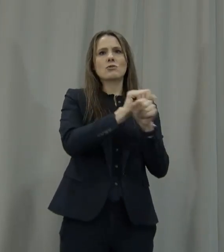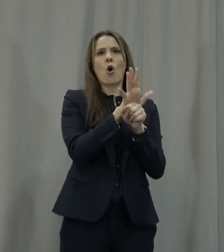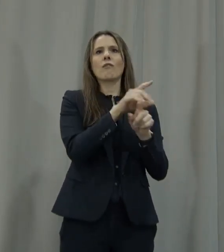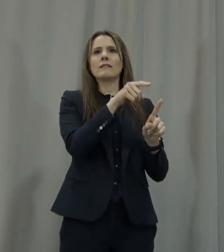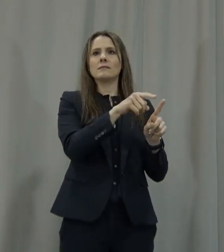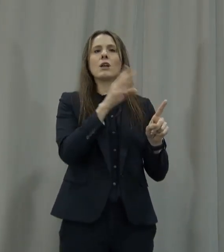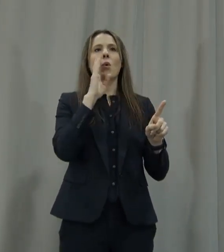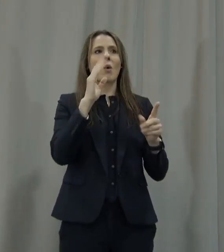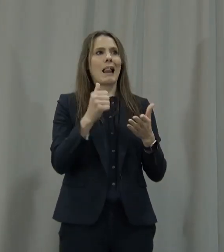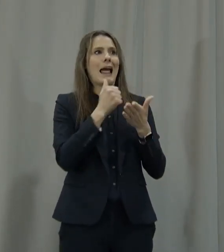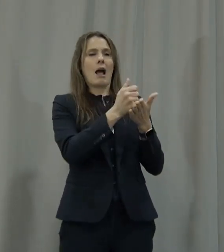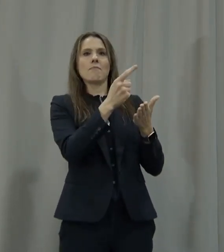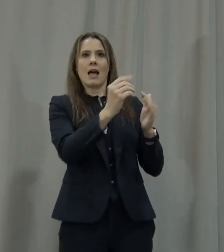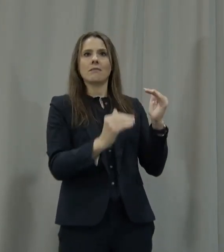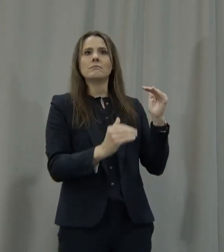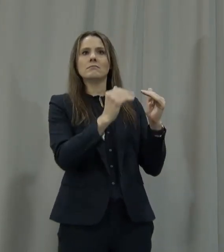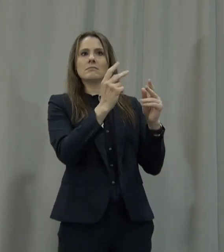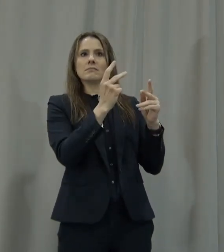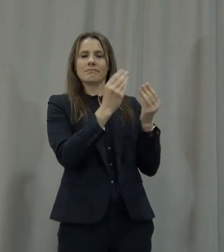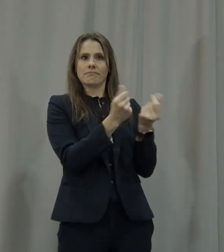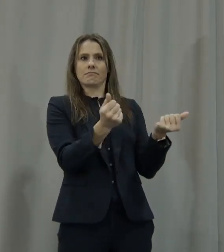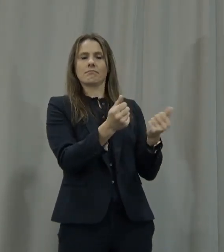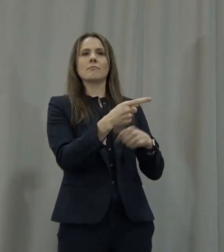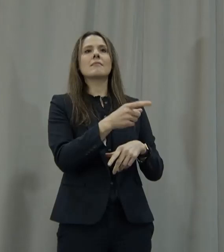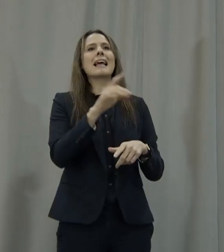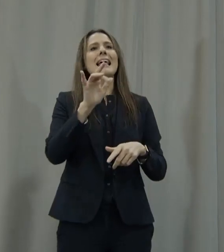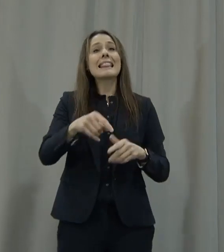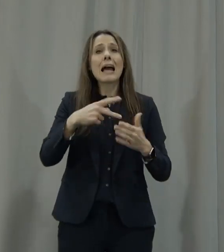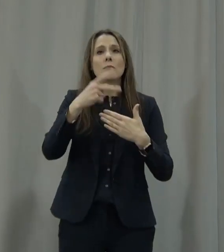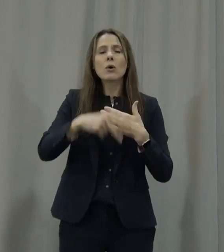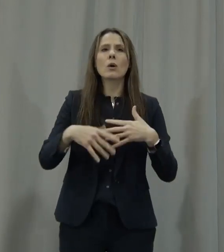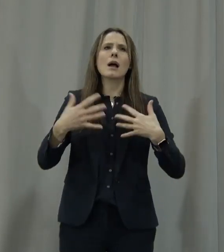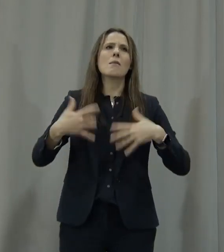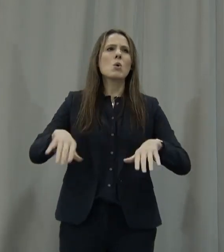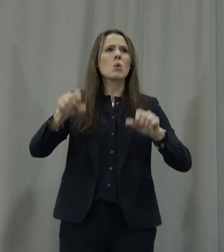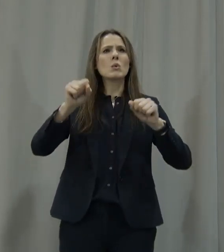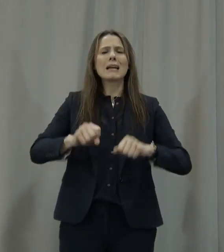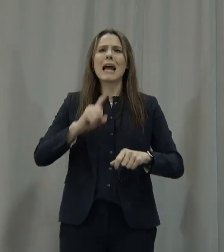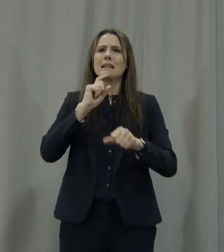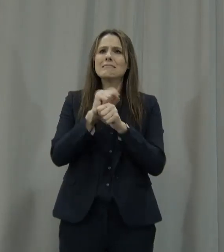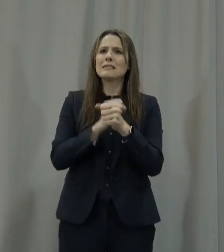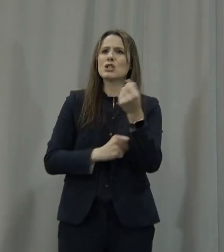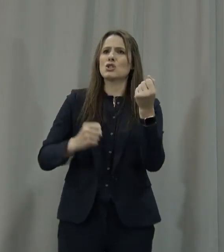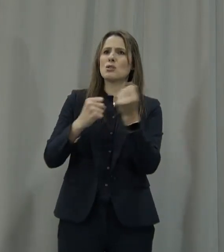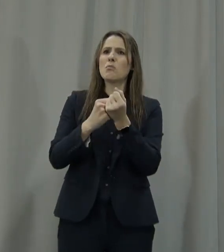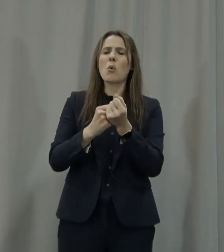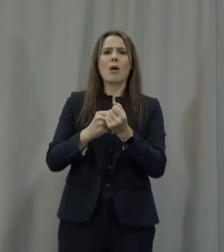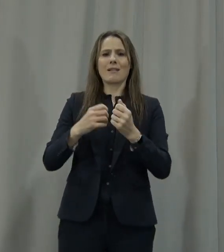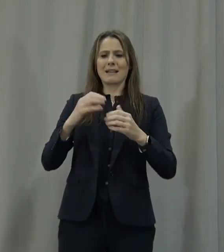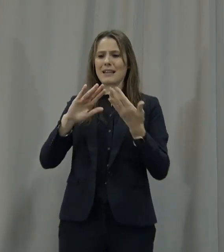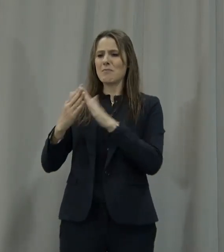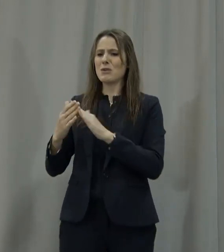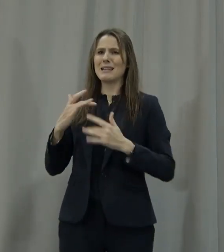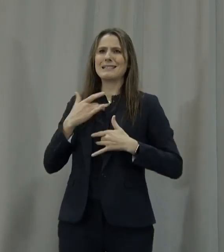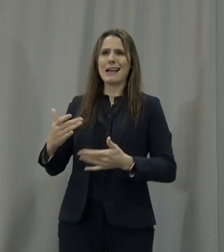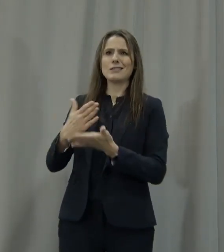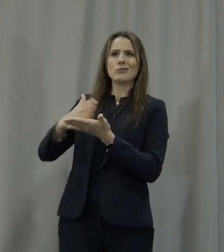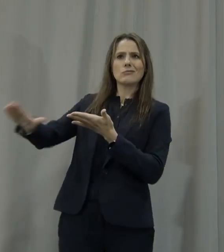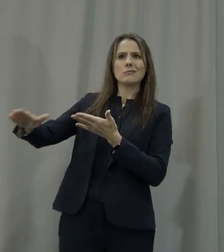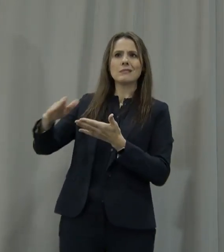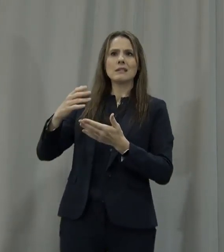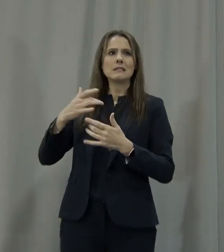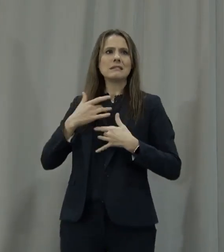This is a great example of the kind of program that can provide valuable boost to underserved communities. For more